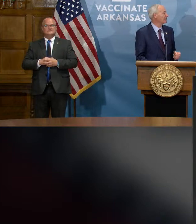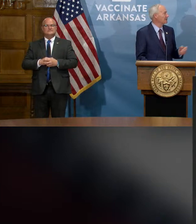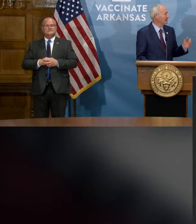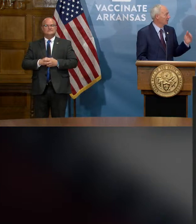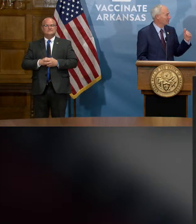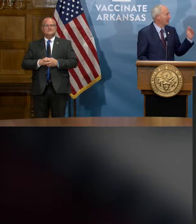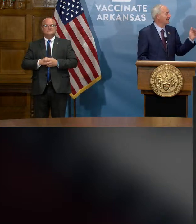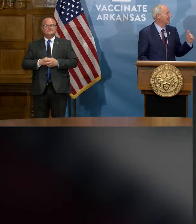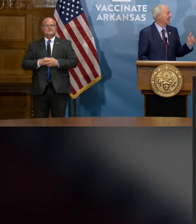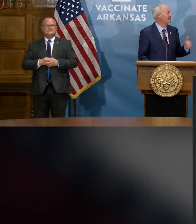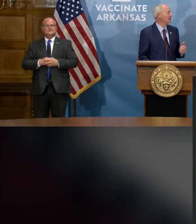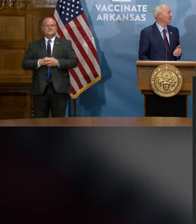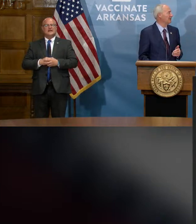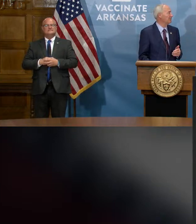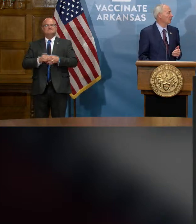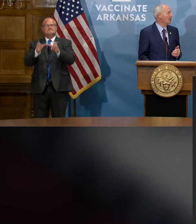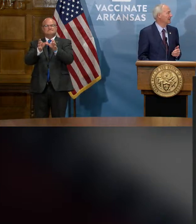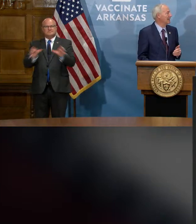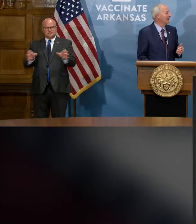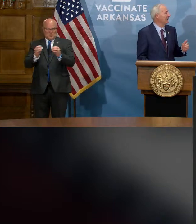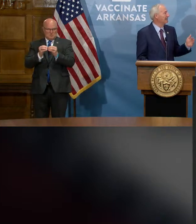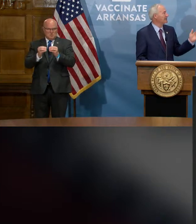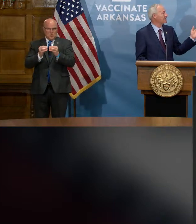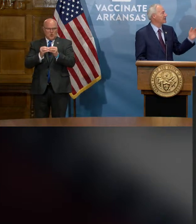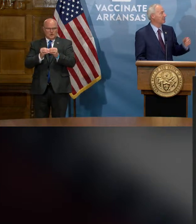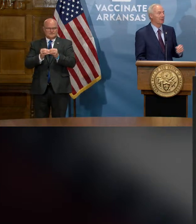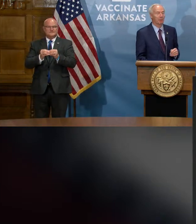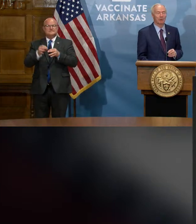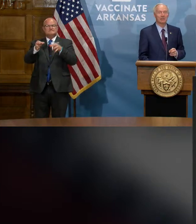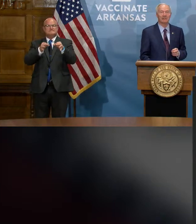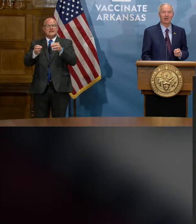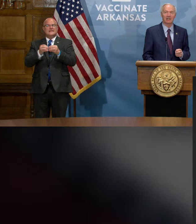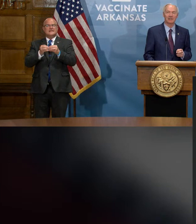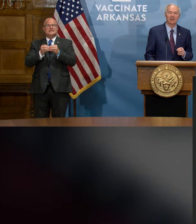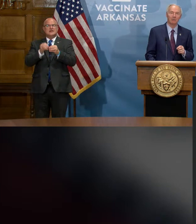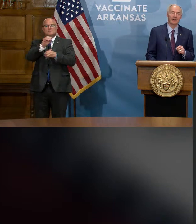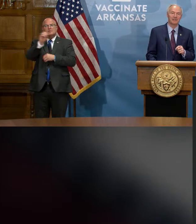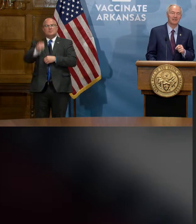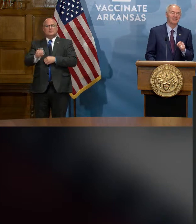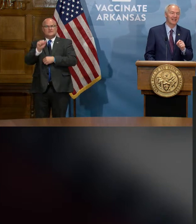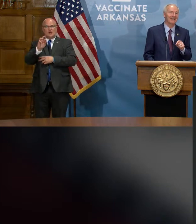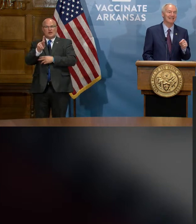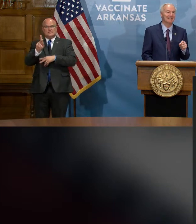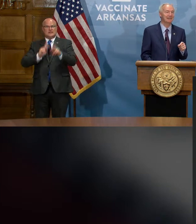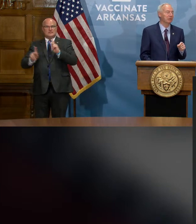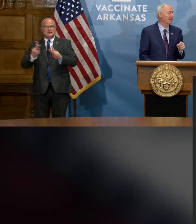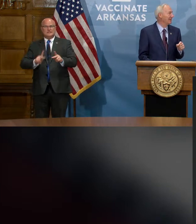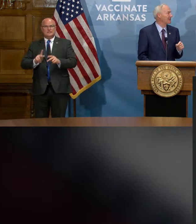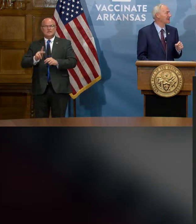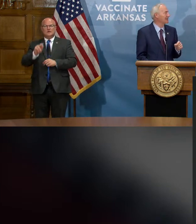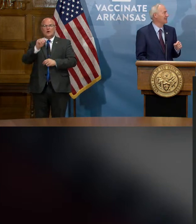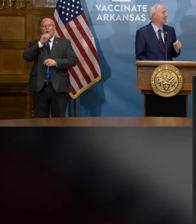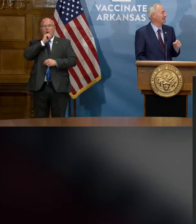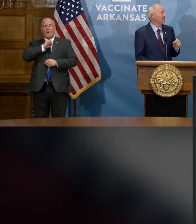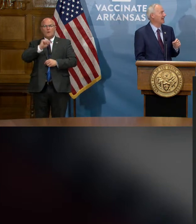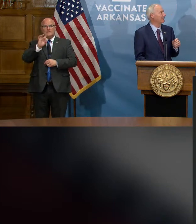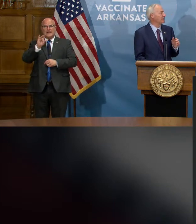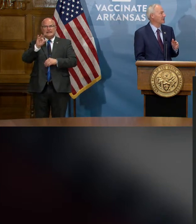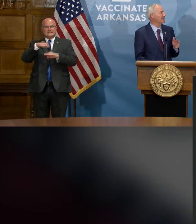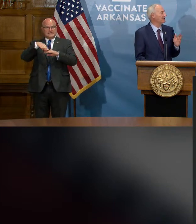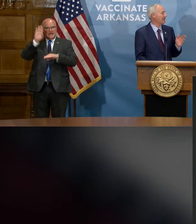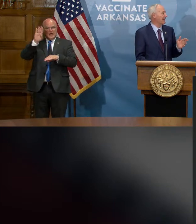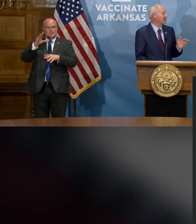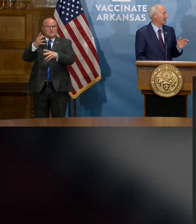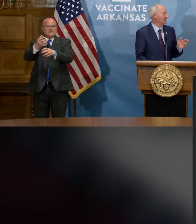that tells, I want to break it down a little bit more, and this is the proportion of Arkansas residents 18 plus that